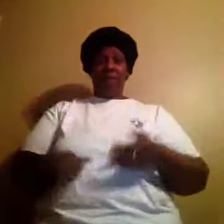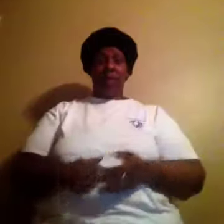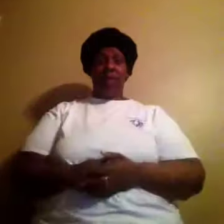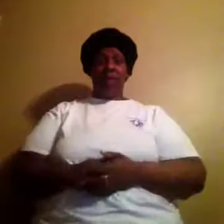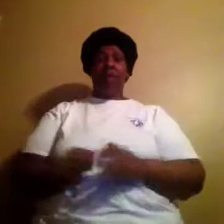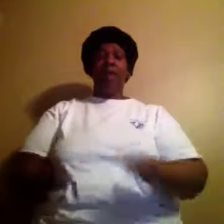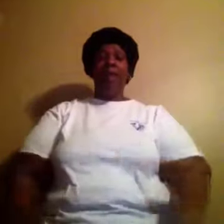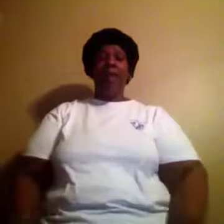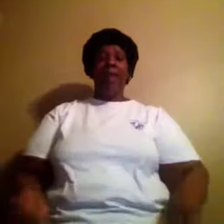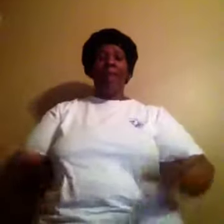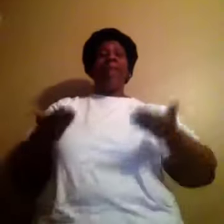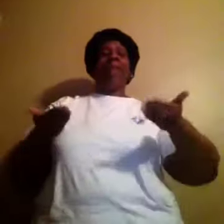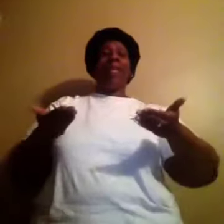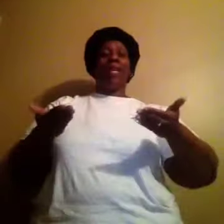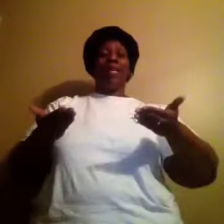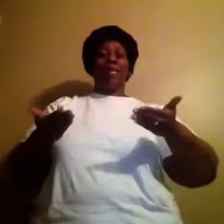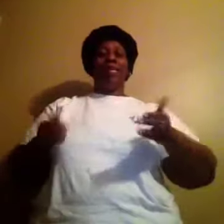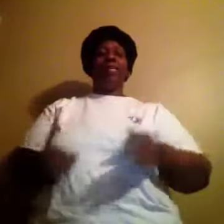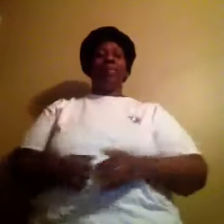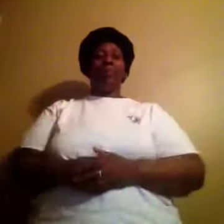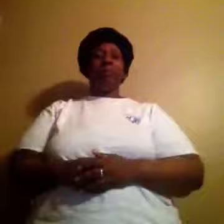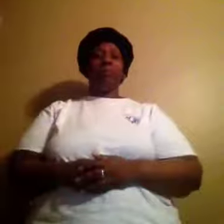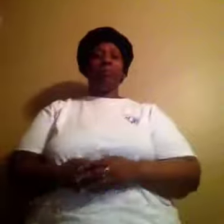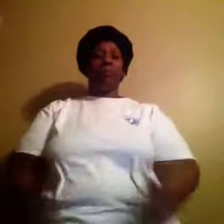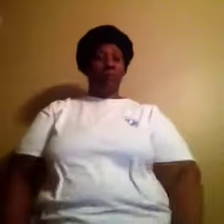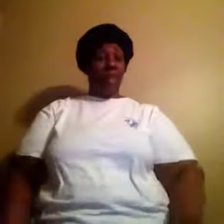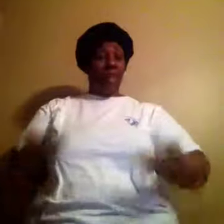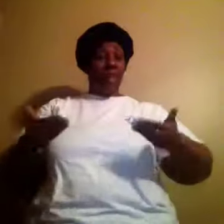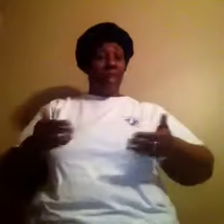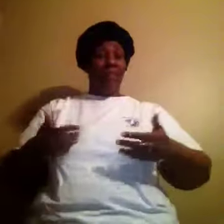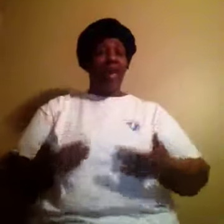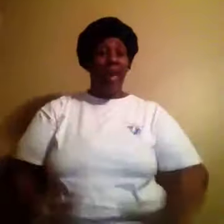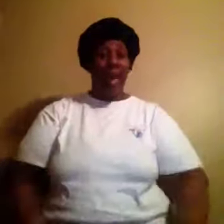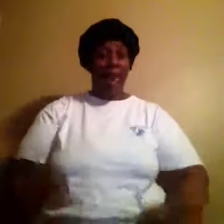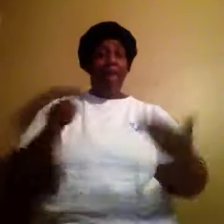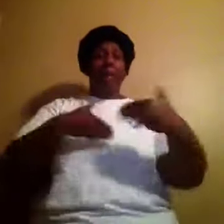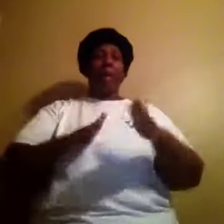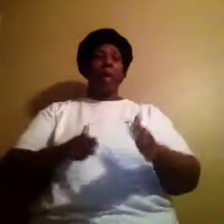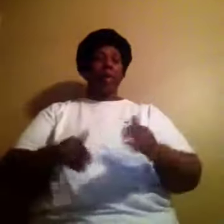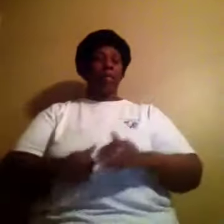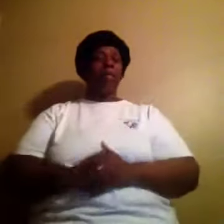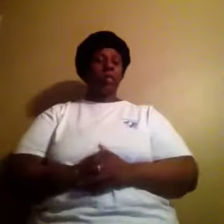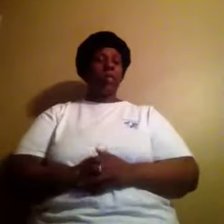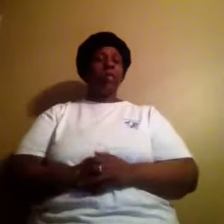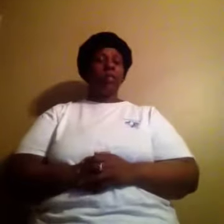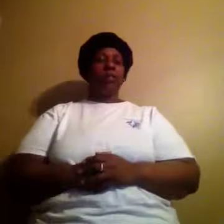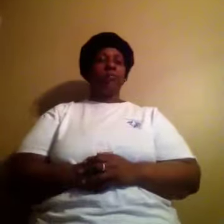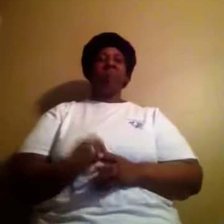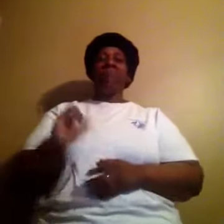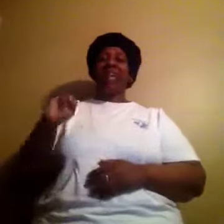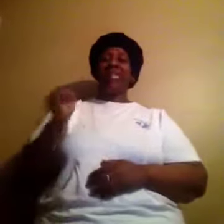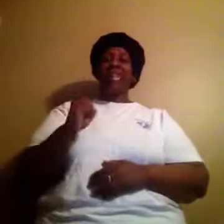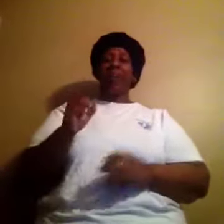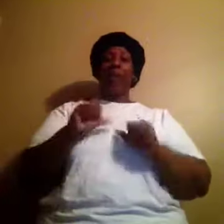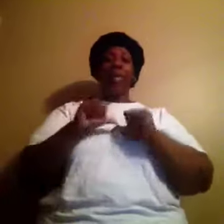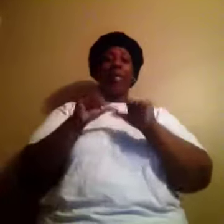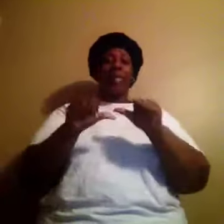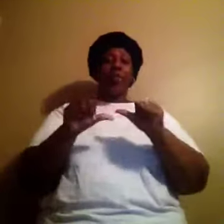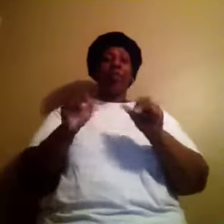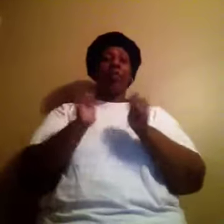Lift. Okay. Lift heavy boxes. Sarah continues with all the words on the page,